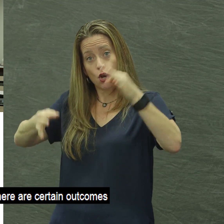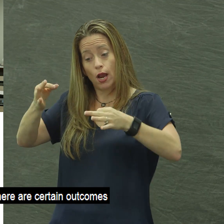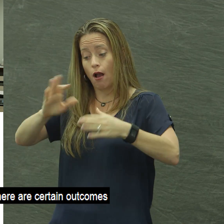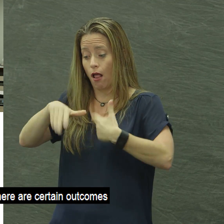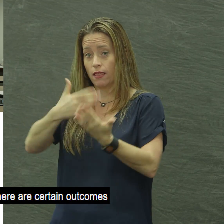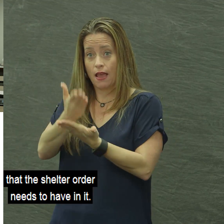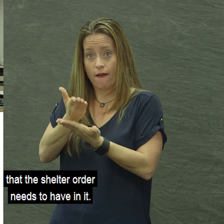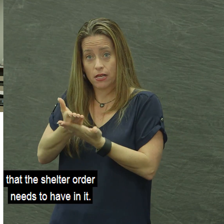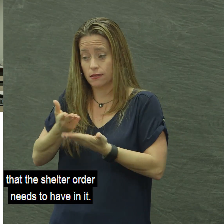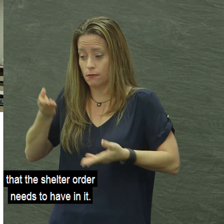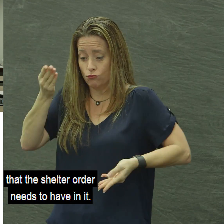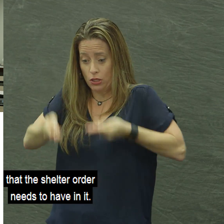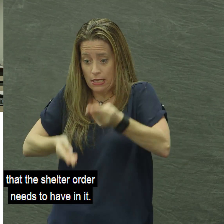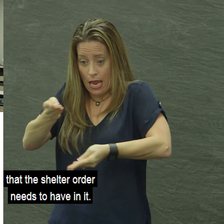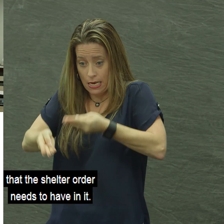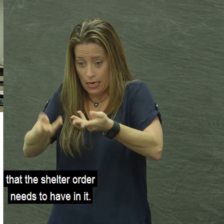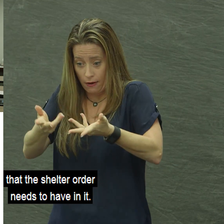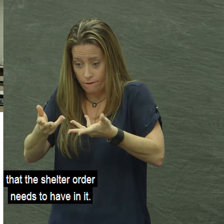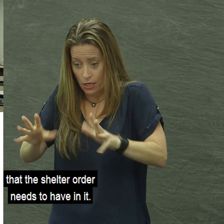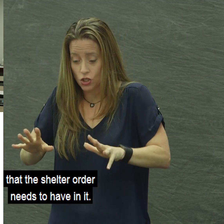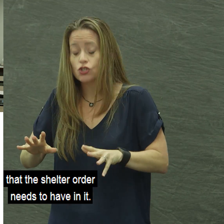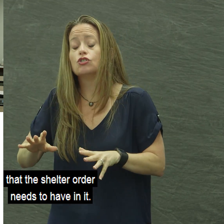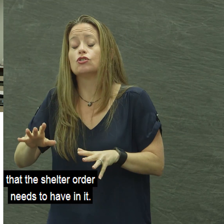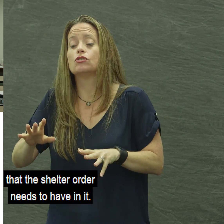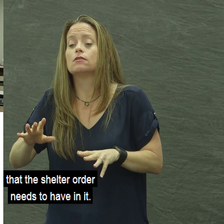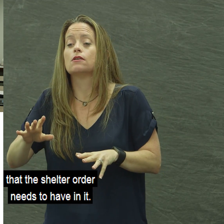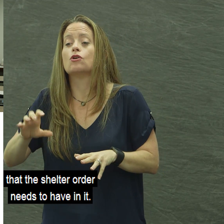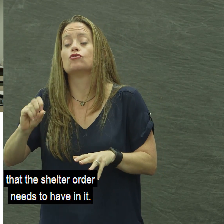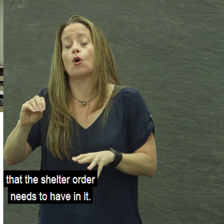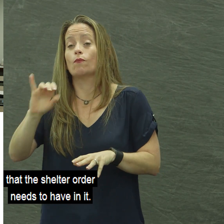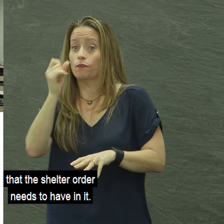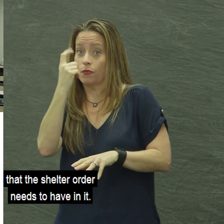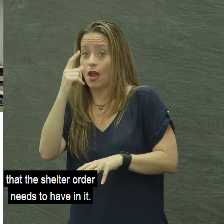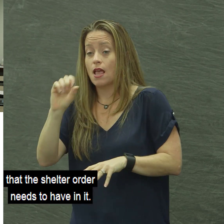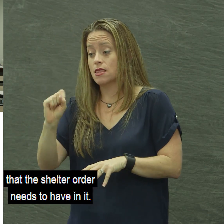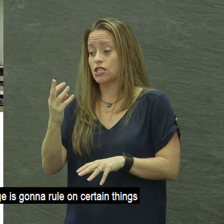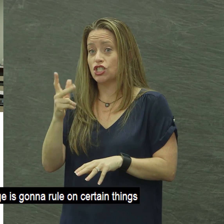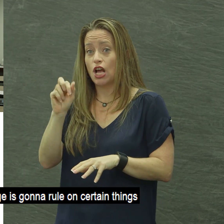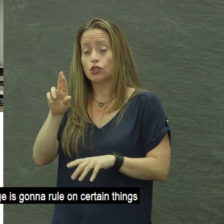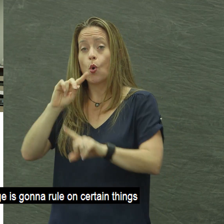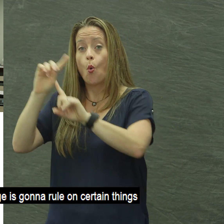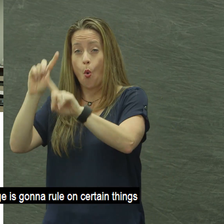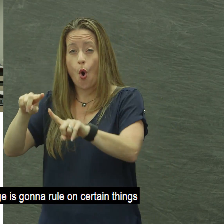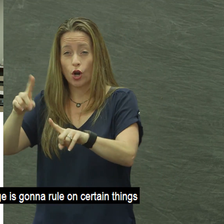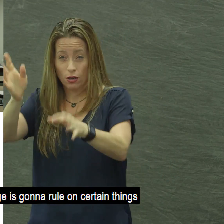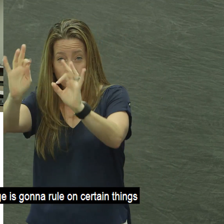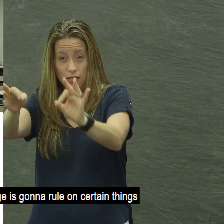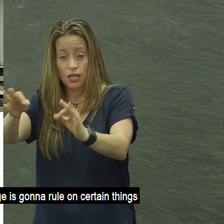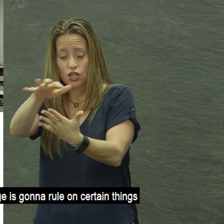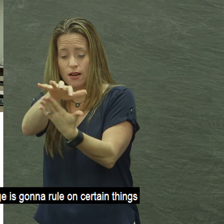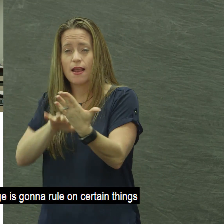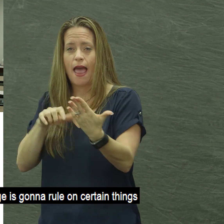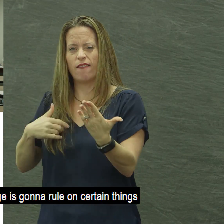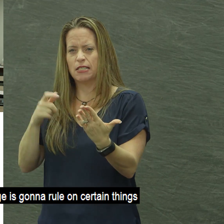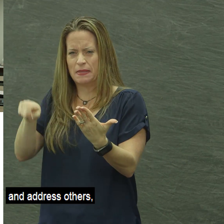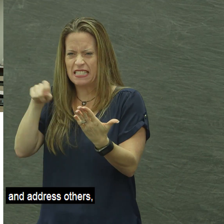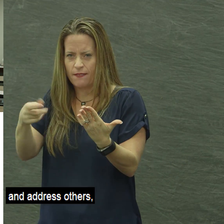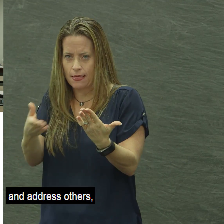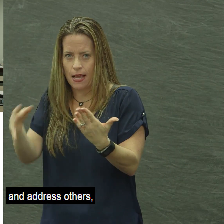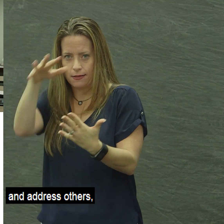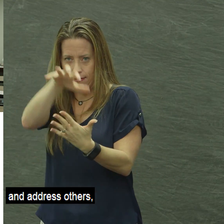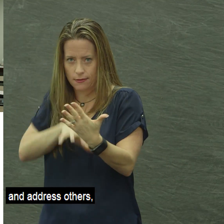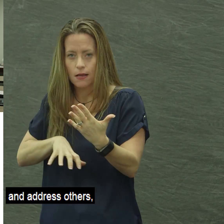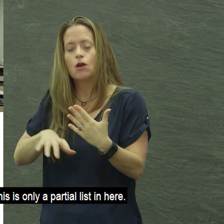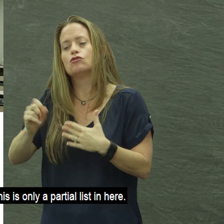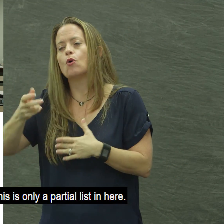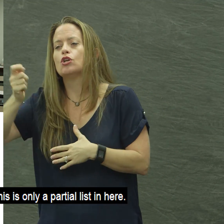certain outcomes that the shelter order needs to have in it. The judge is going to rule on certain things and